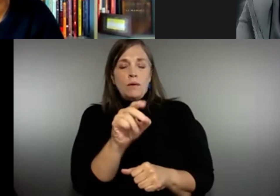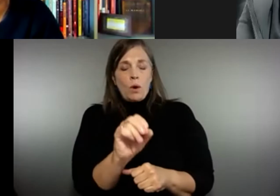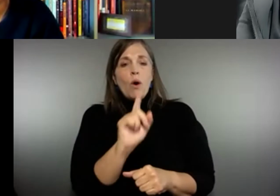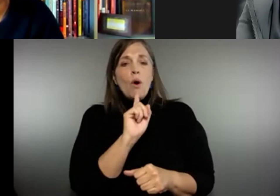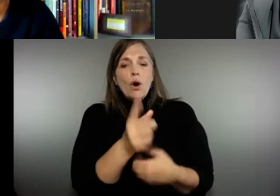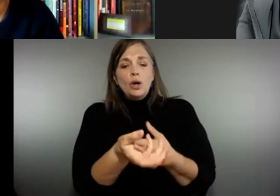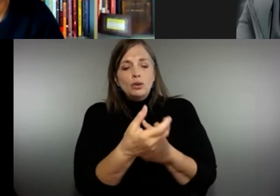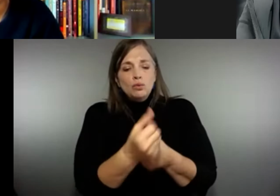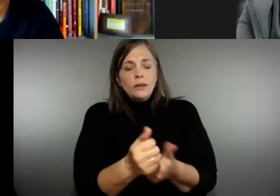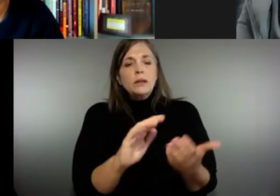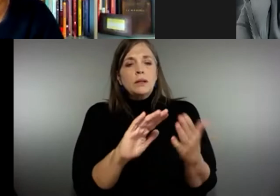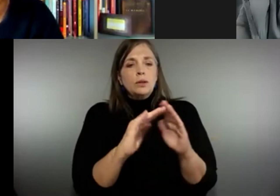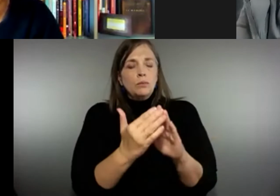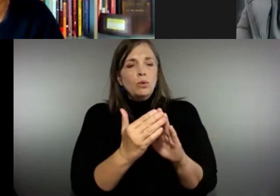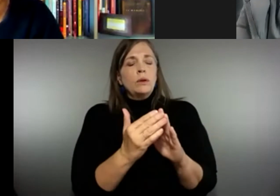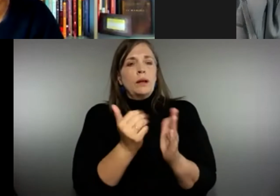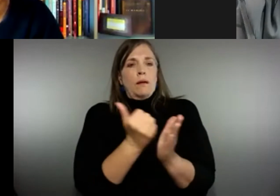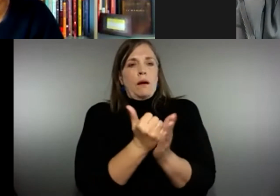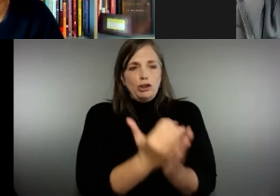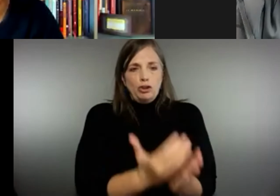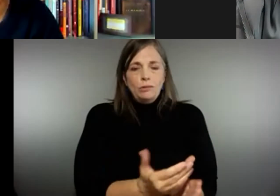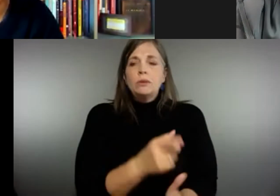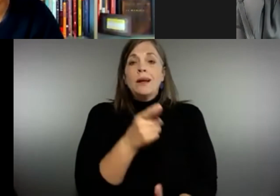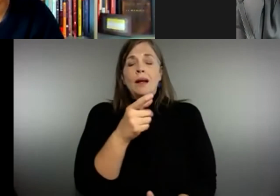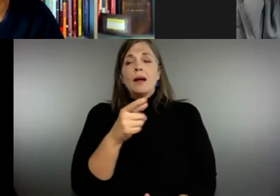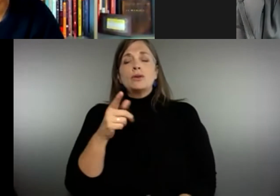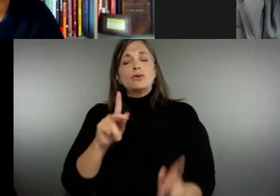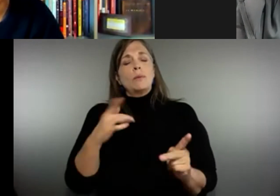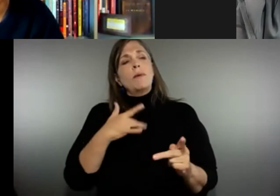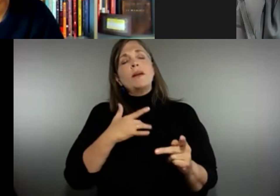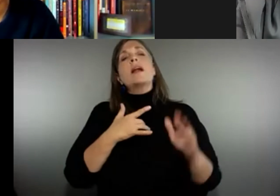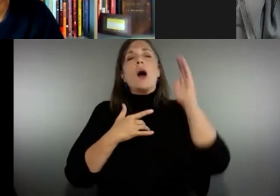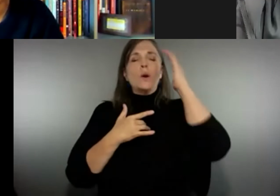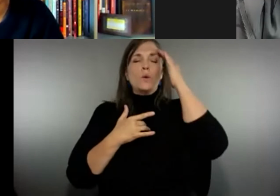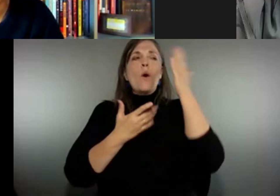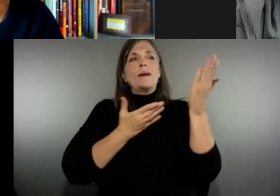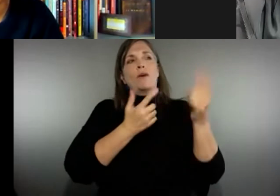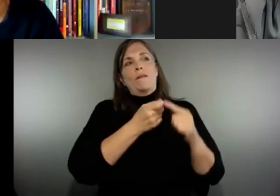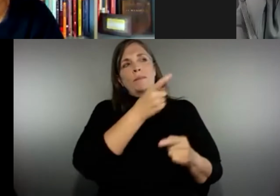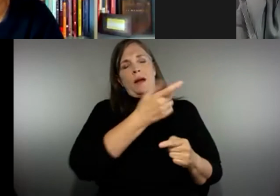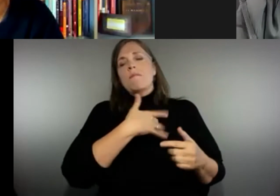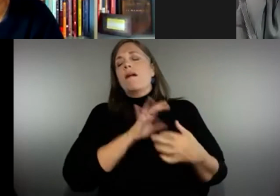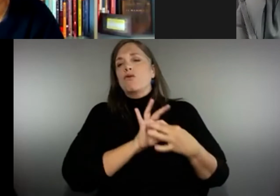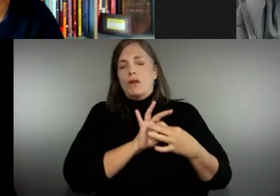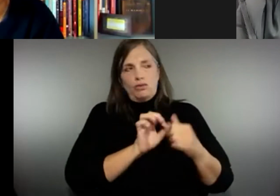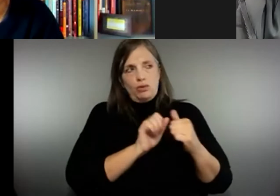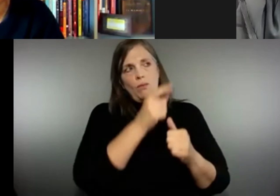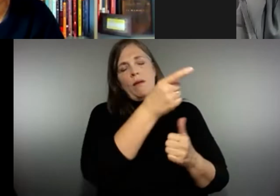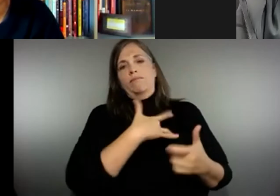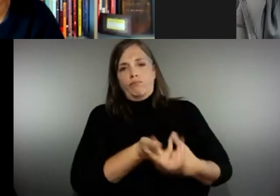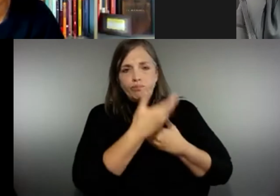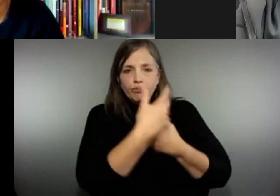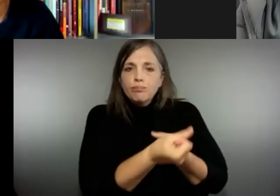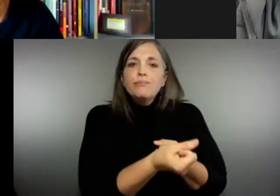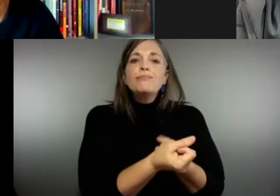where where folks feel like uh they know who they're getting their services from they have relationships with those people